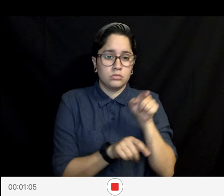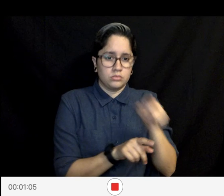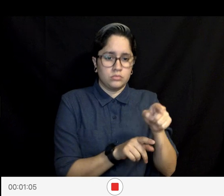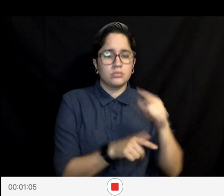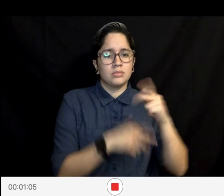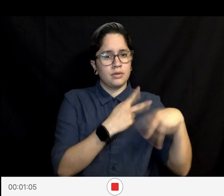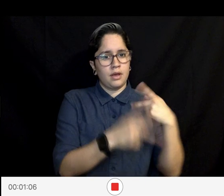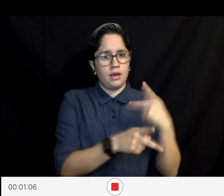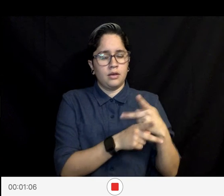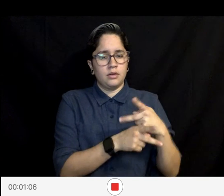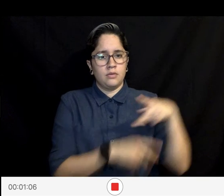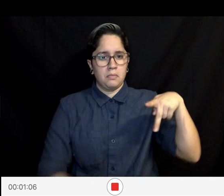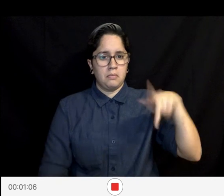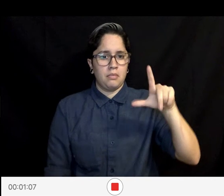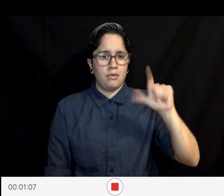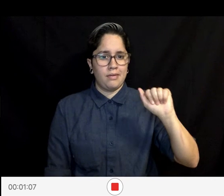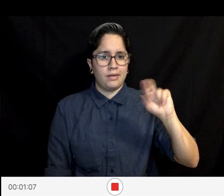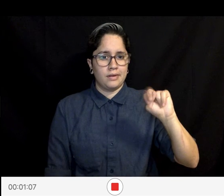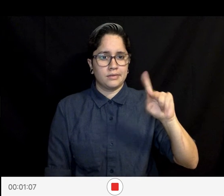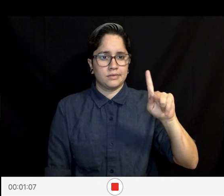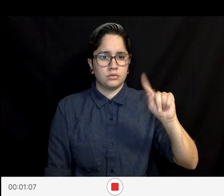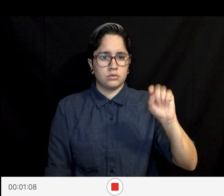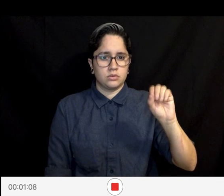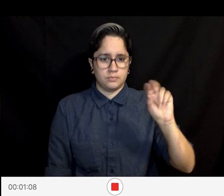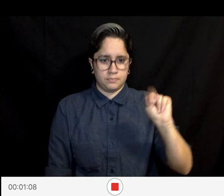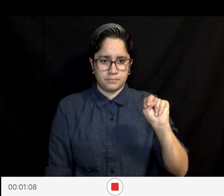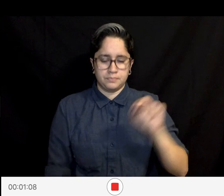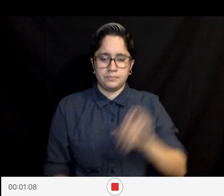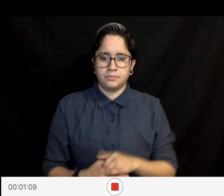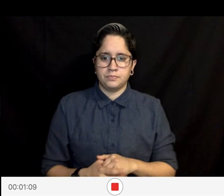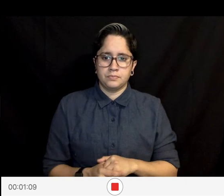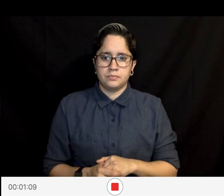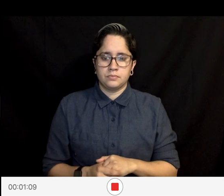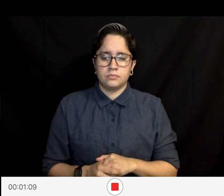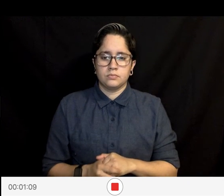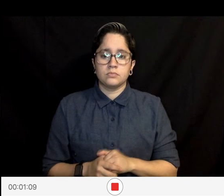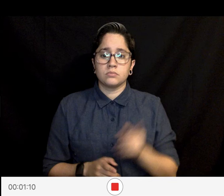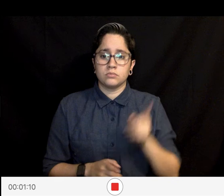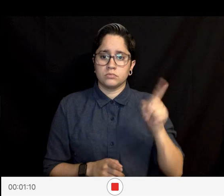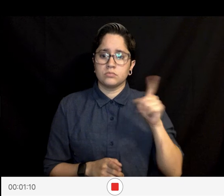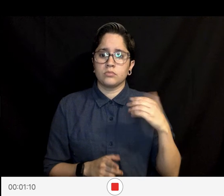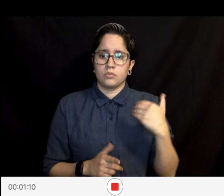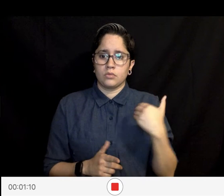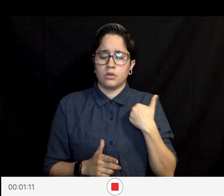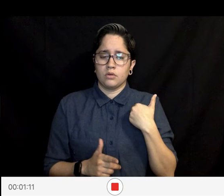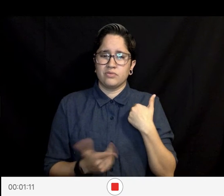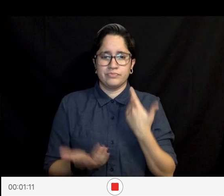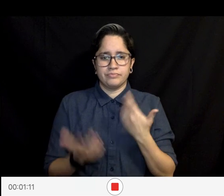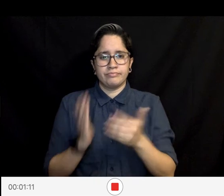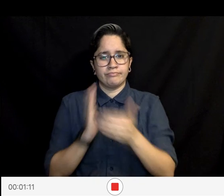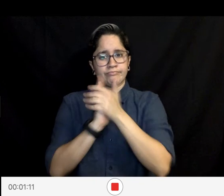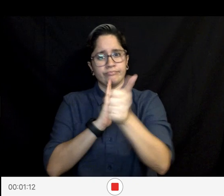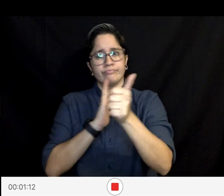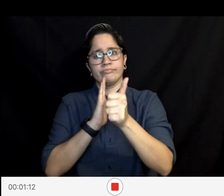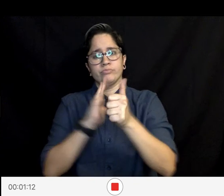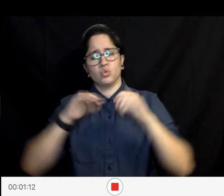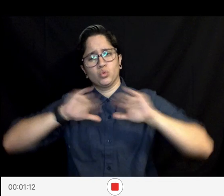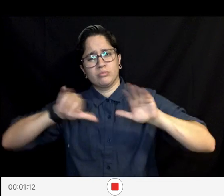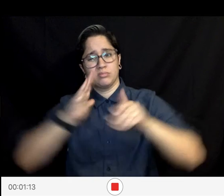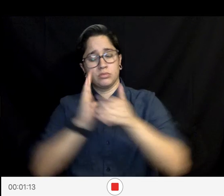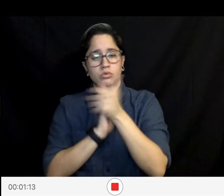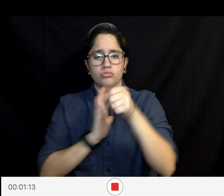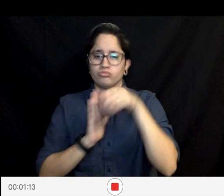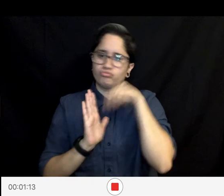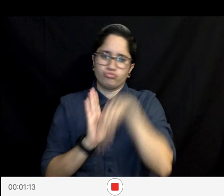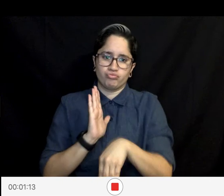Jellyfish have very limited swimming powers due to their lack of a central nervous system. This means that they usually